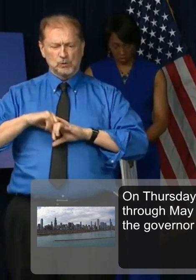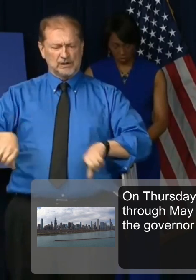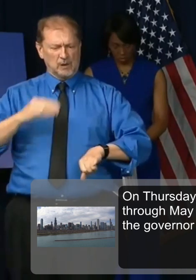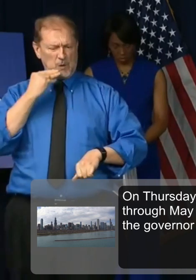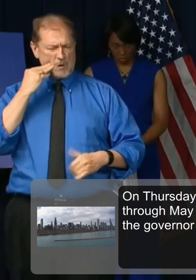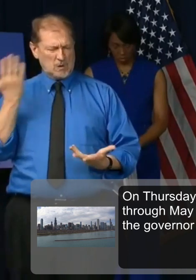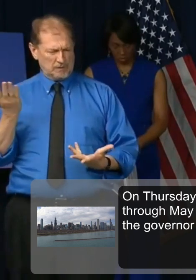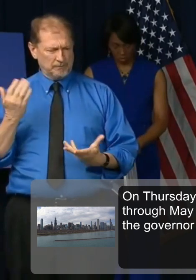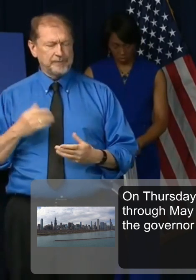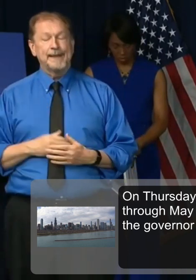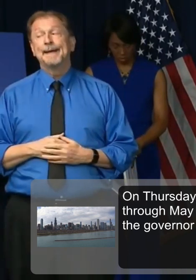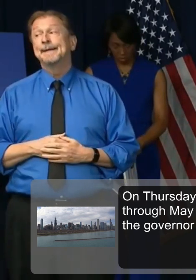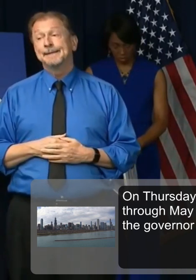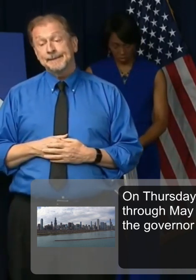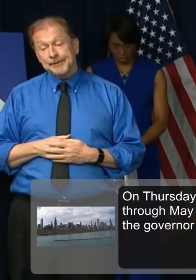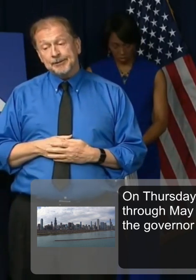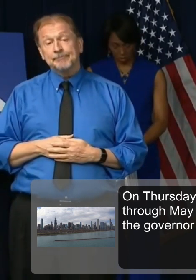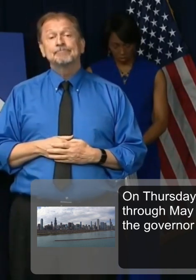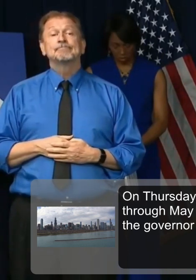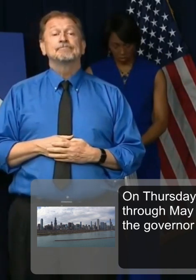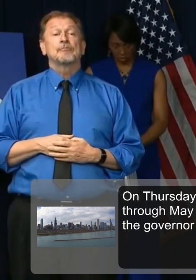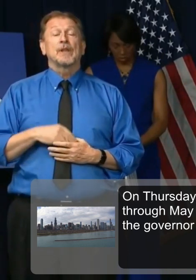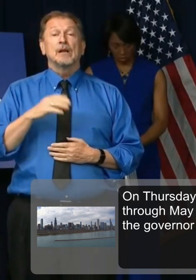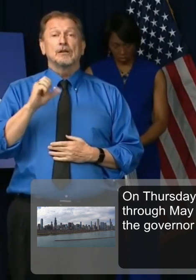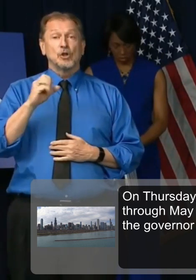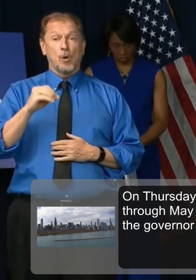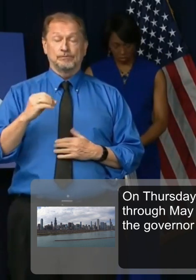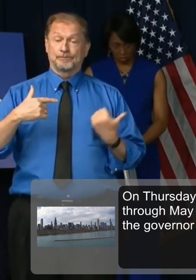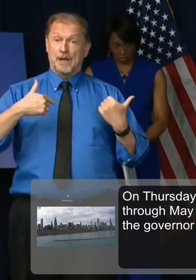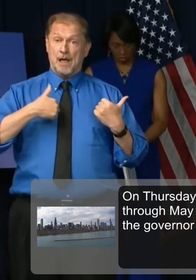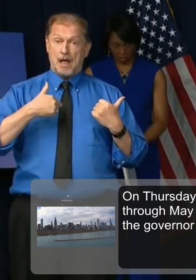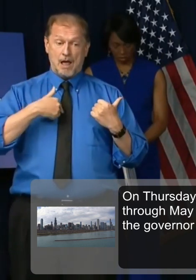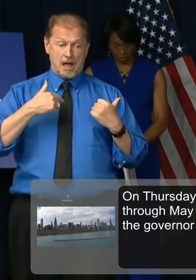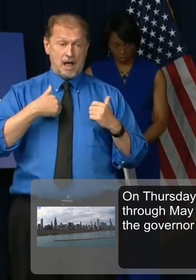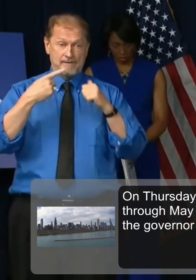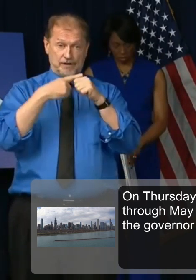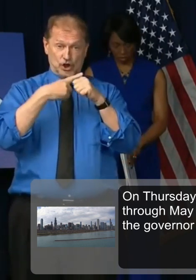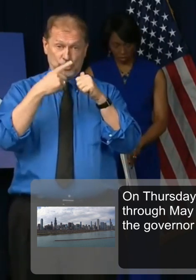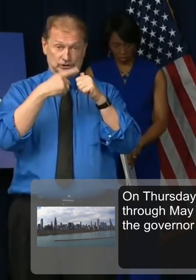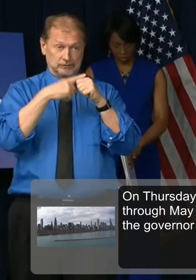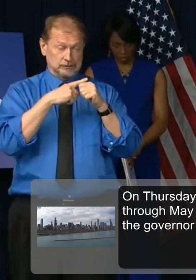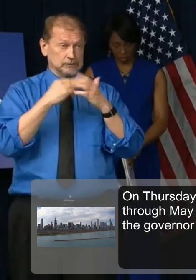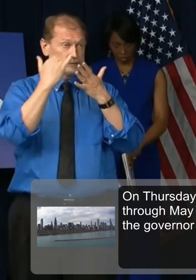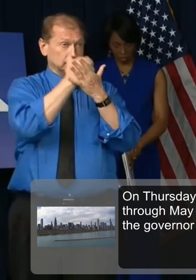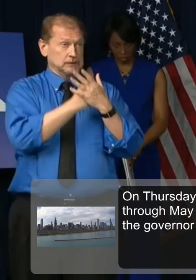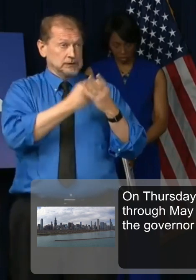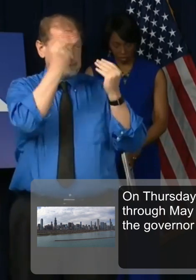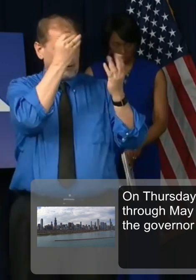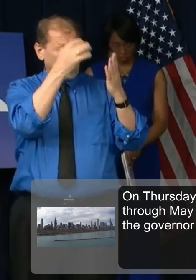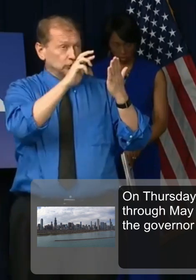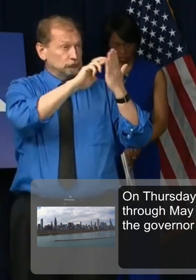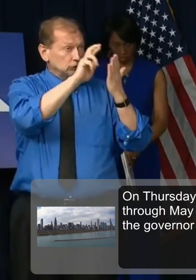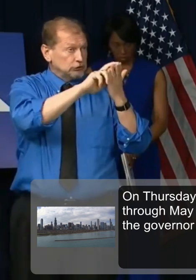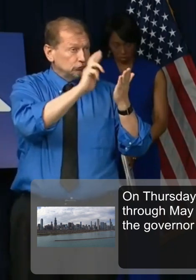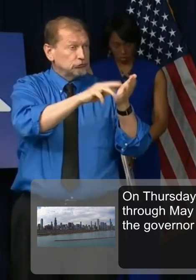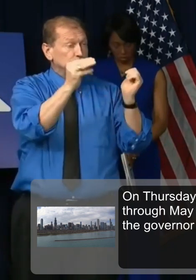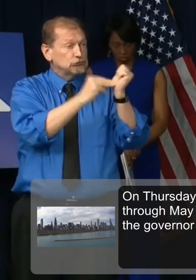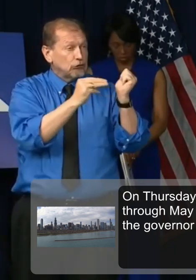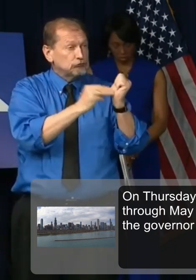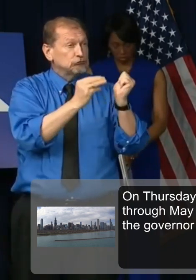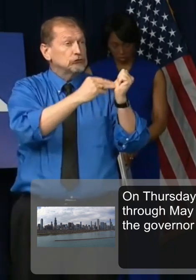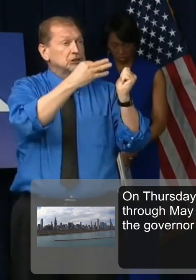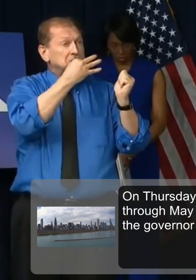have relied on science and research and doctors and advice, models from the